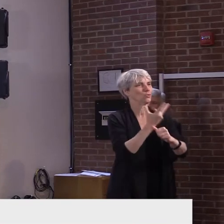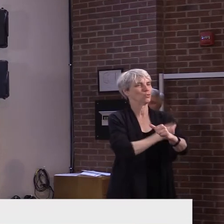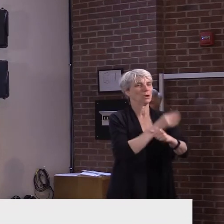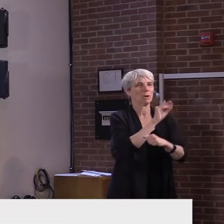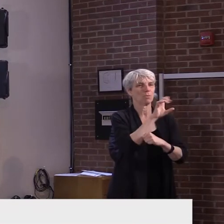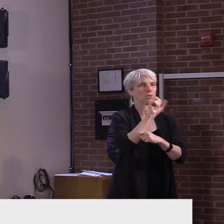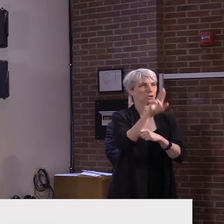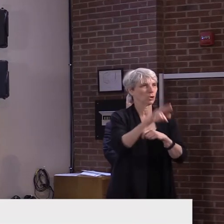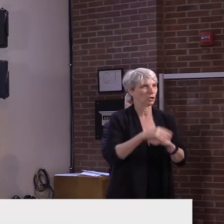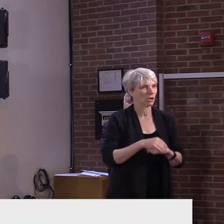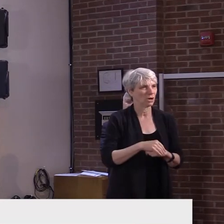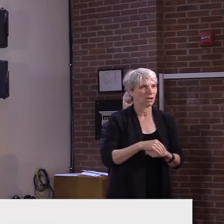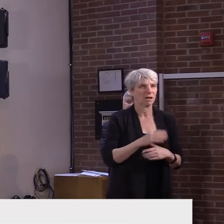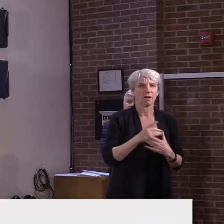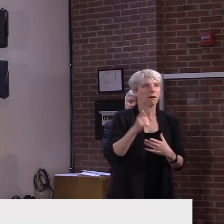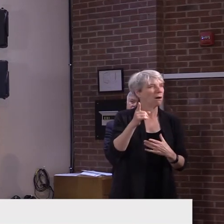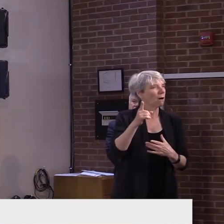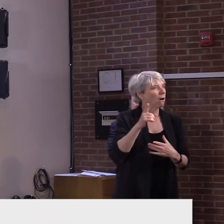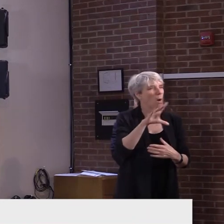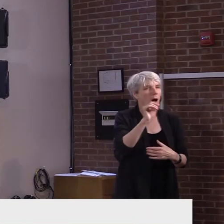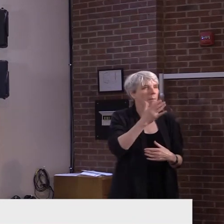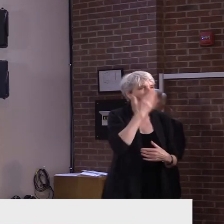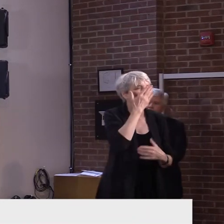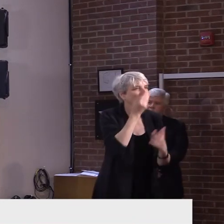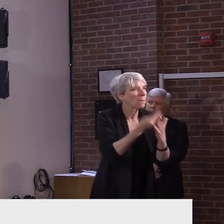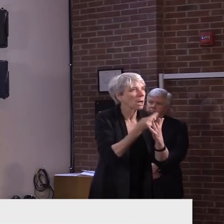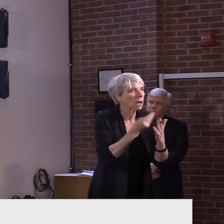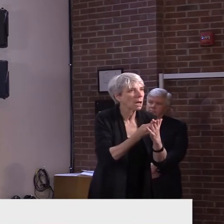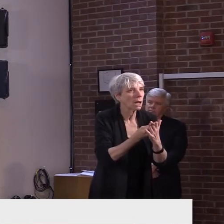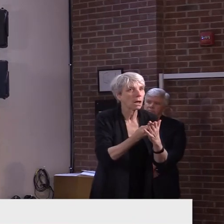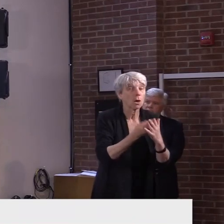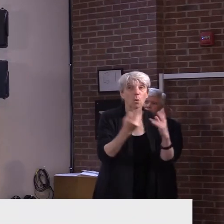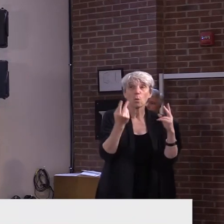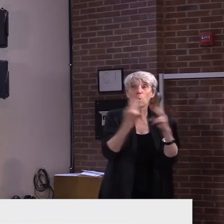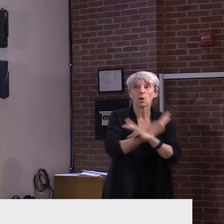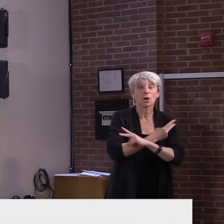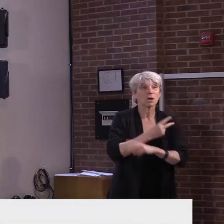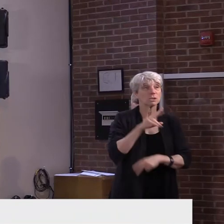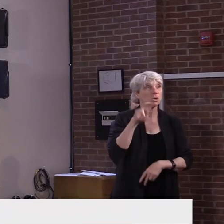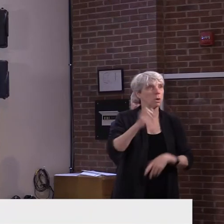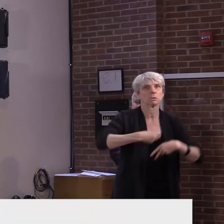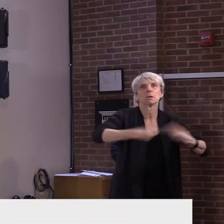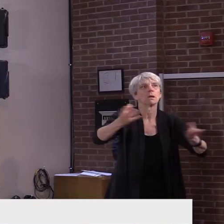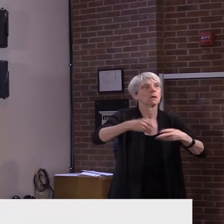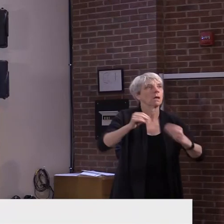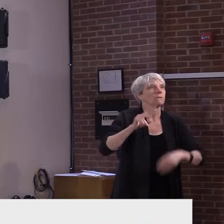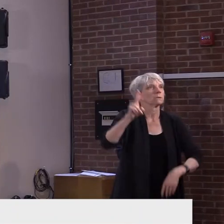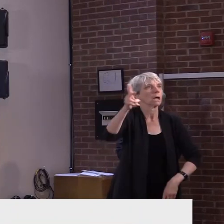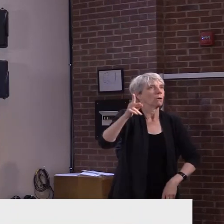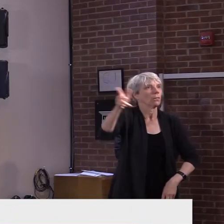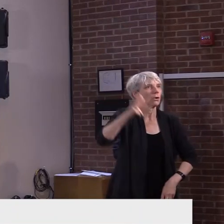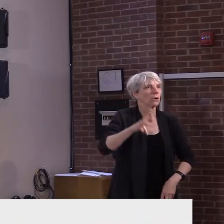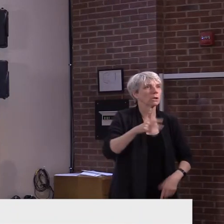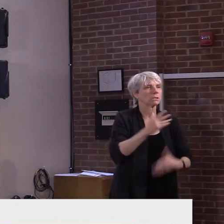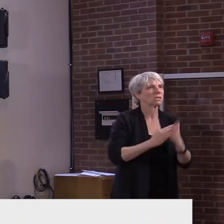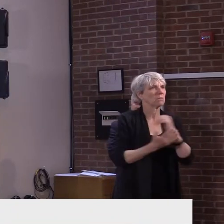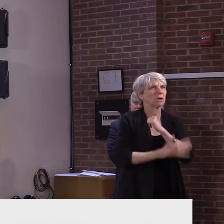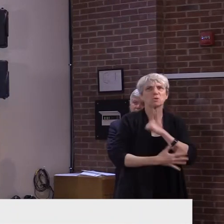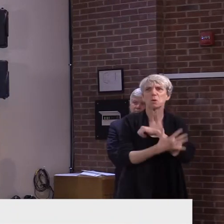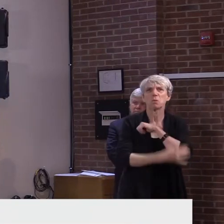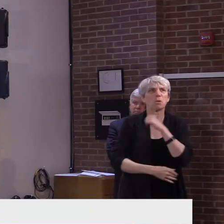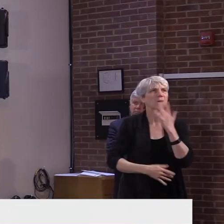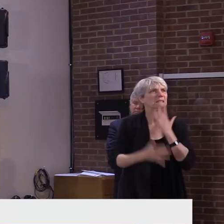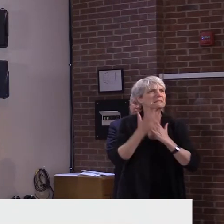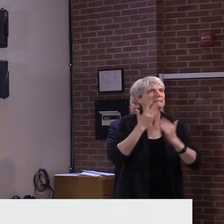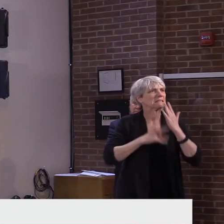give Americans boosters while the rest of the world has a 15% vaccination rate at best? Let's step back